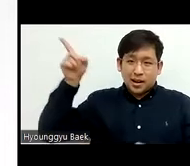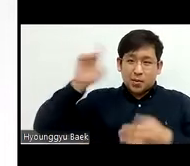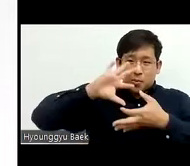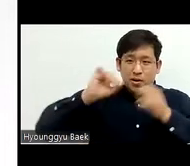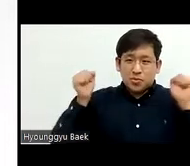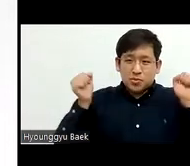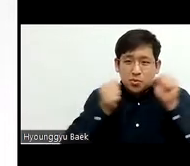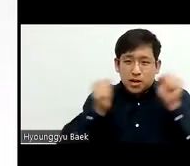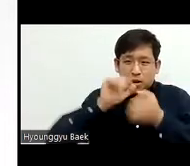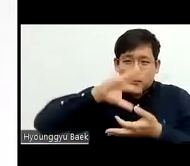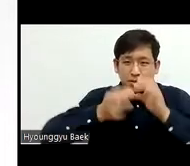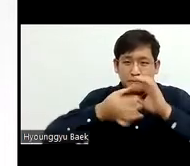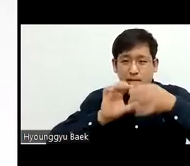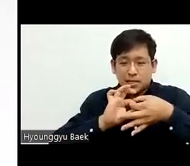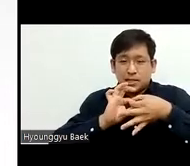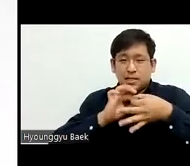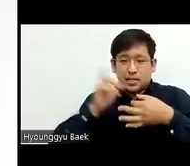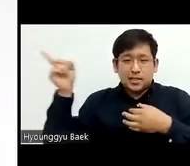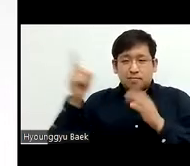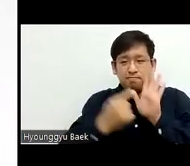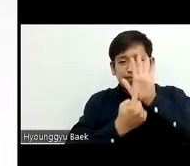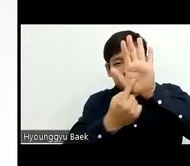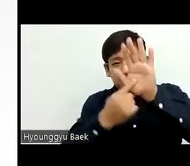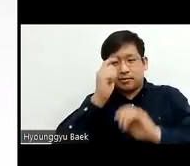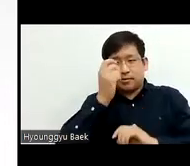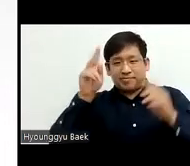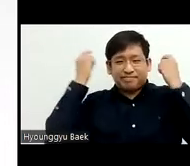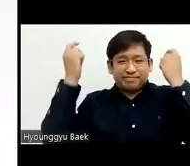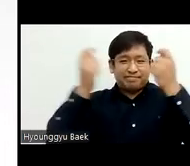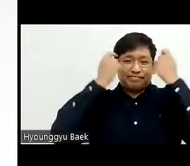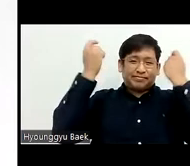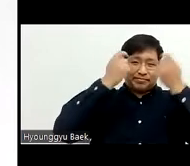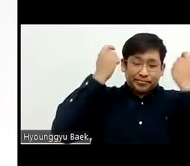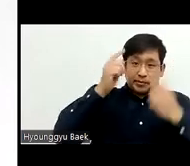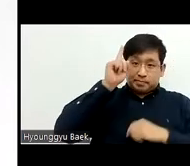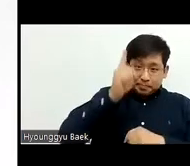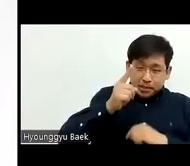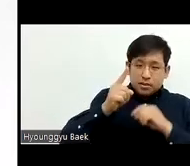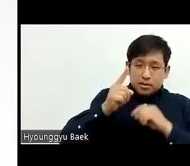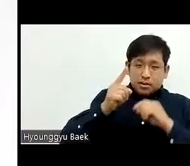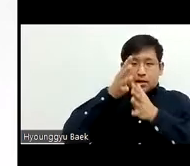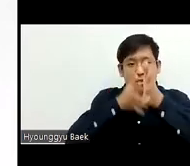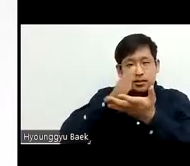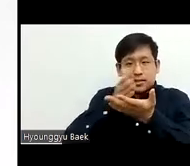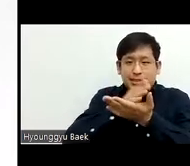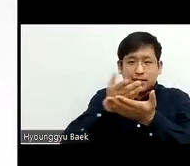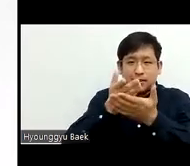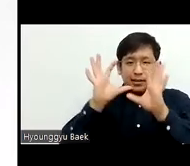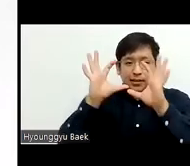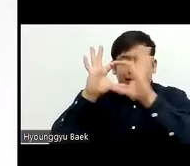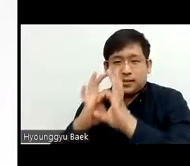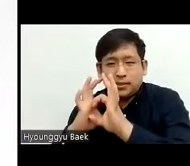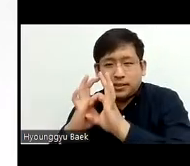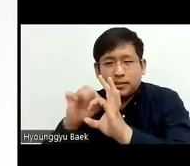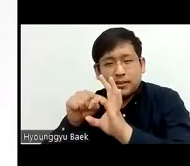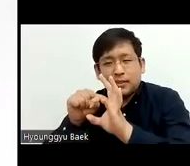past, for example, during the Winter Olympics, or actually just recently, you can see the Winter Olympics is happening in